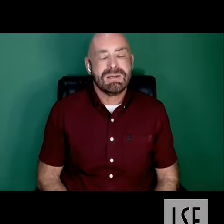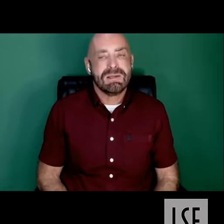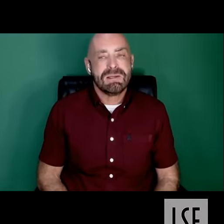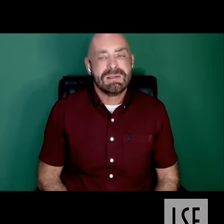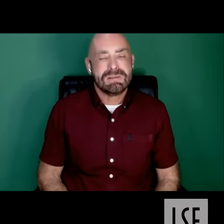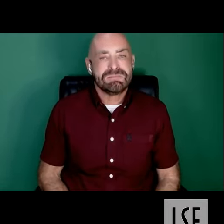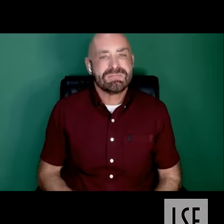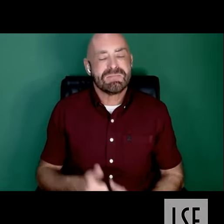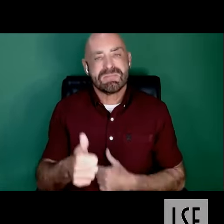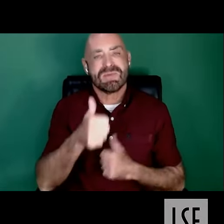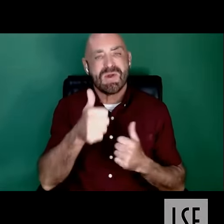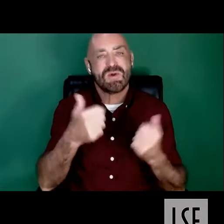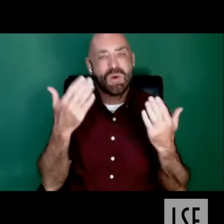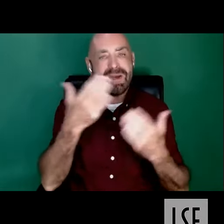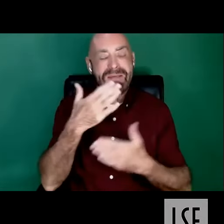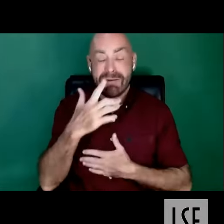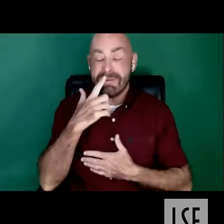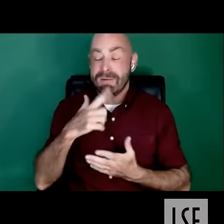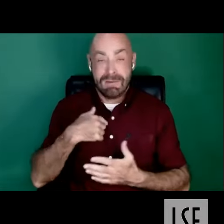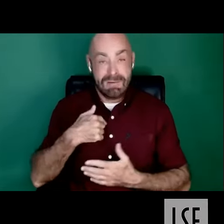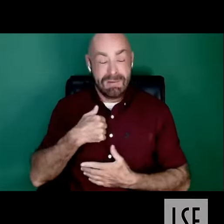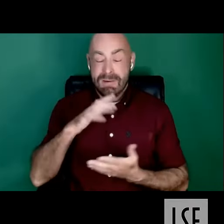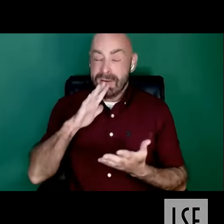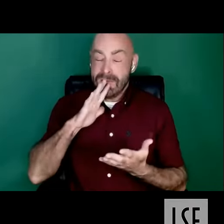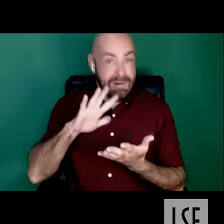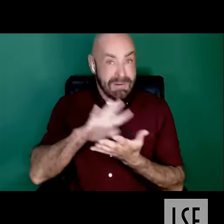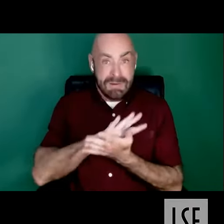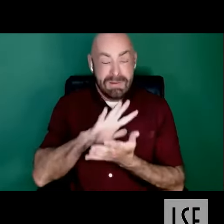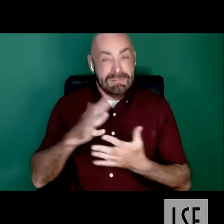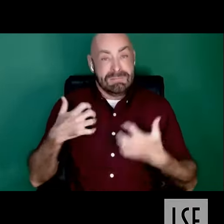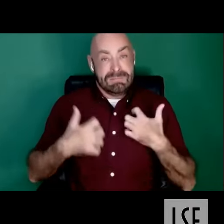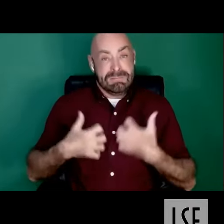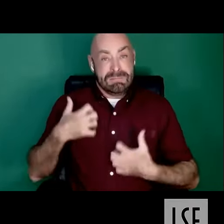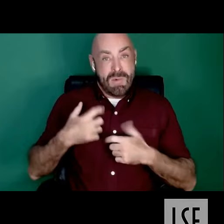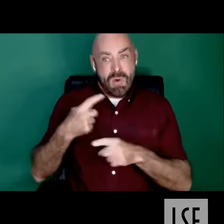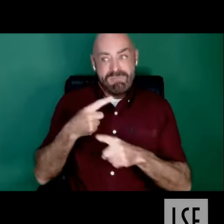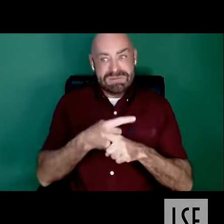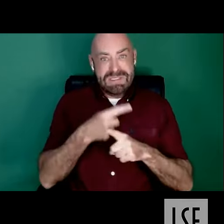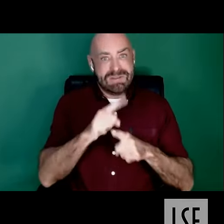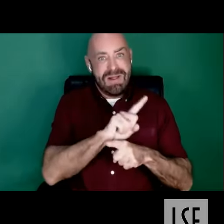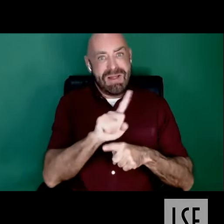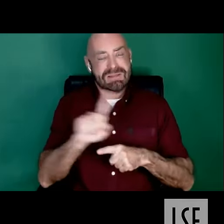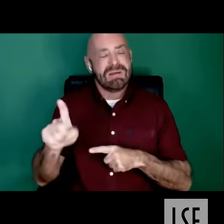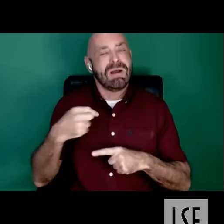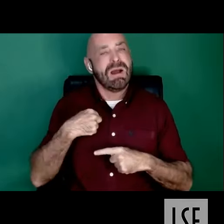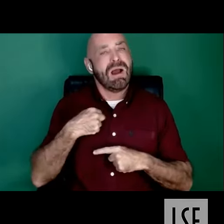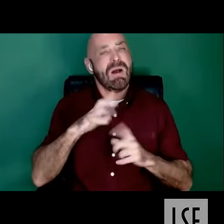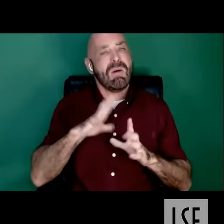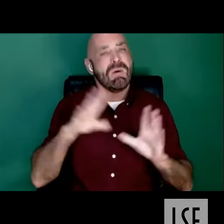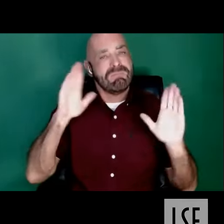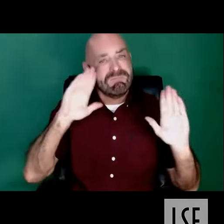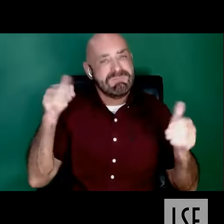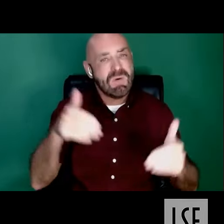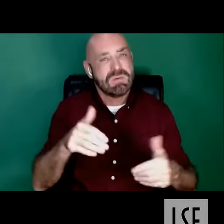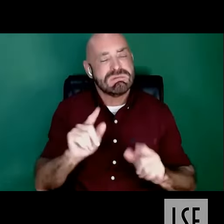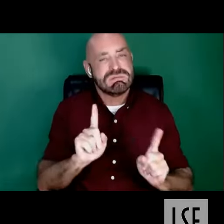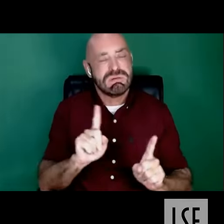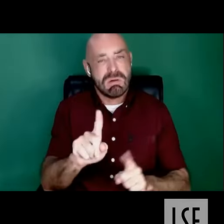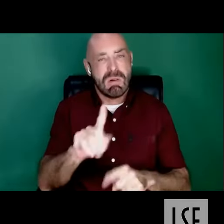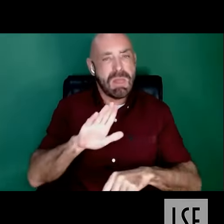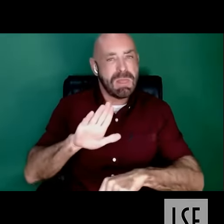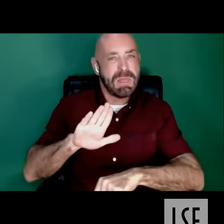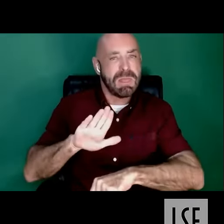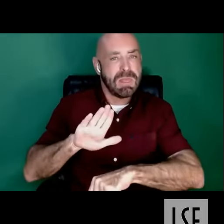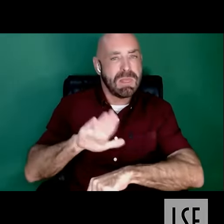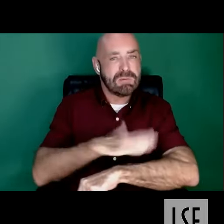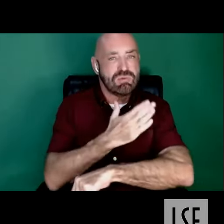Good evening. I'm really, really looking forward to the conversation today. I wanted to focus in on the green sprint that